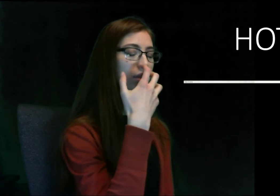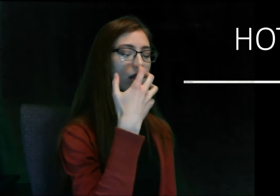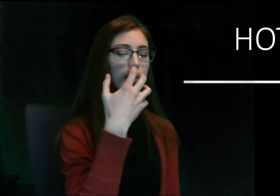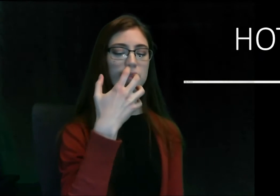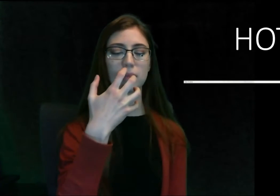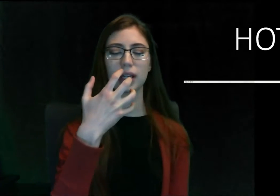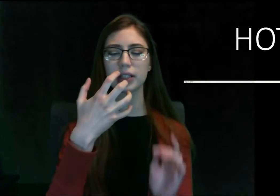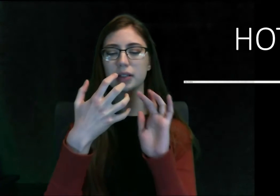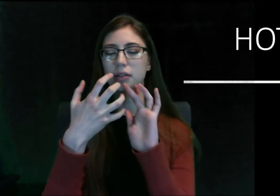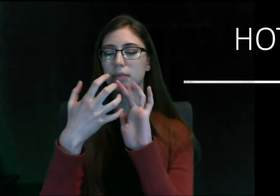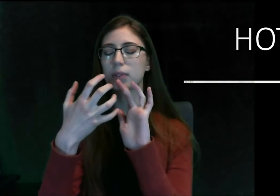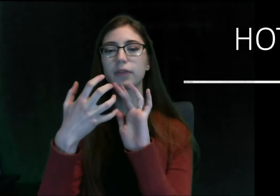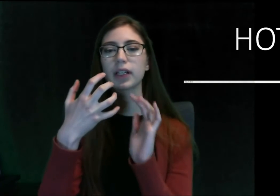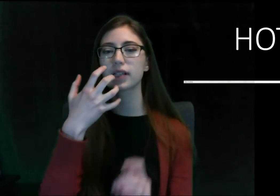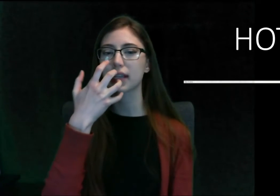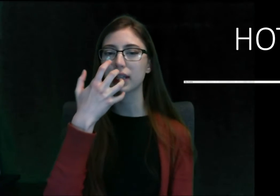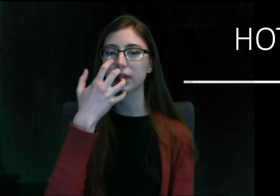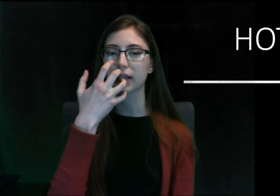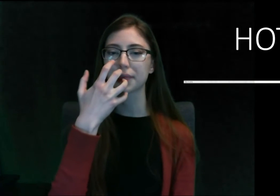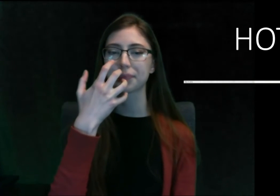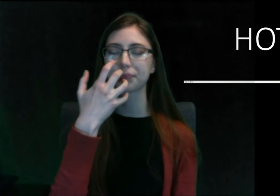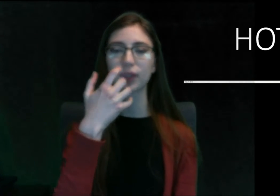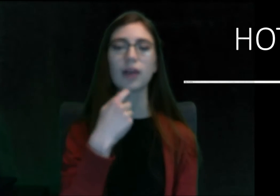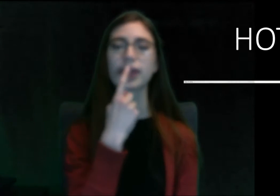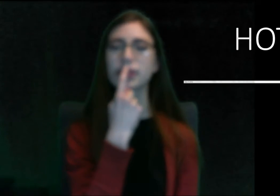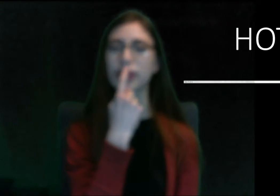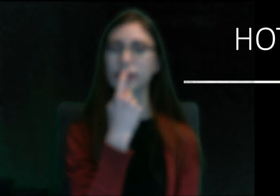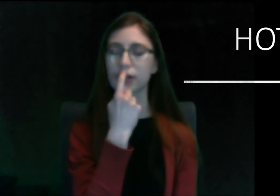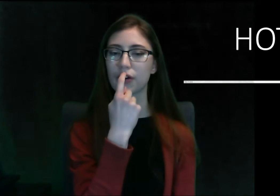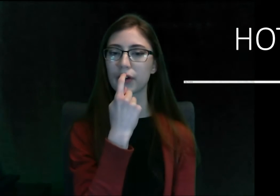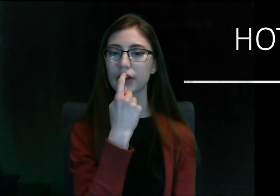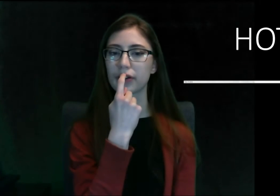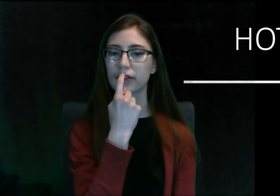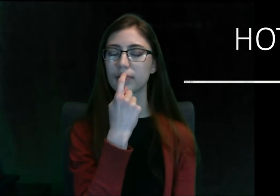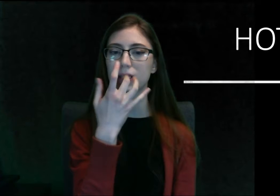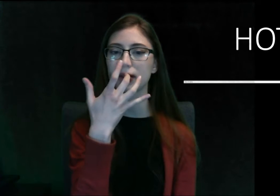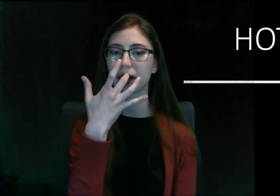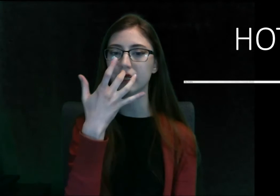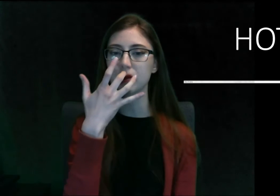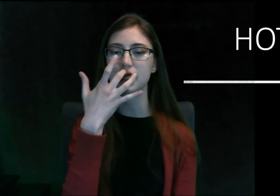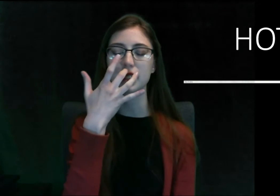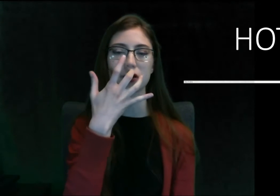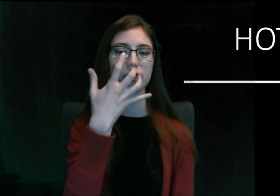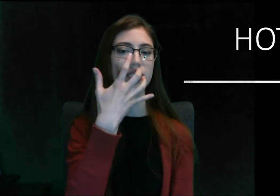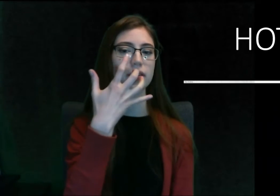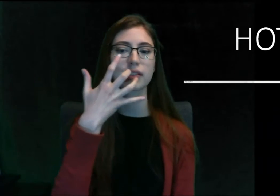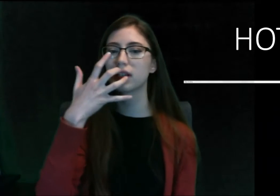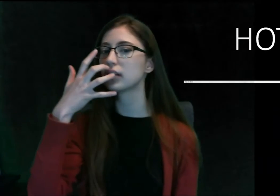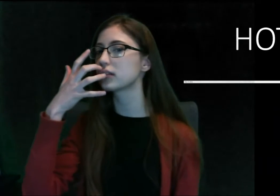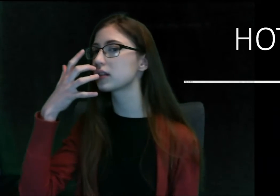Good. My middle finger is kind of like hovering just over the middle of my lip. It's not touching, it's just hovering